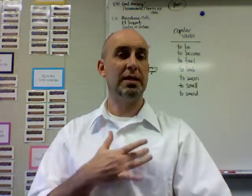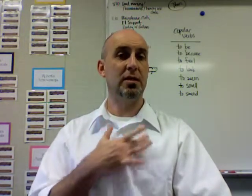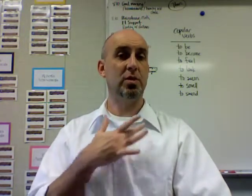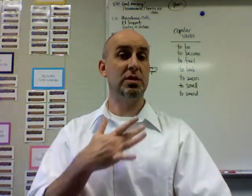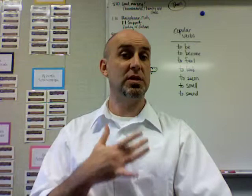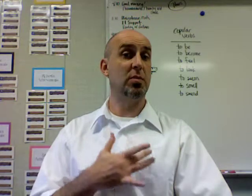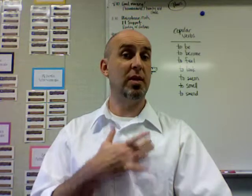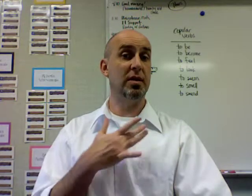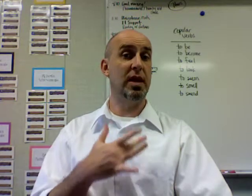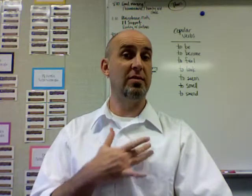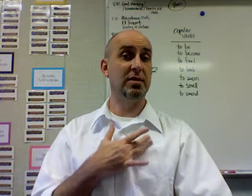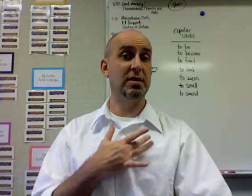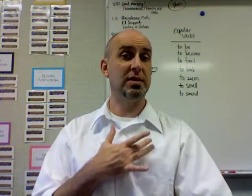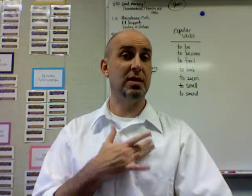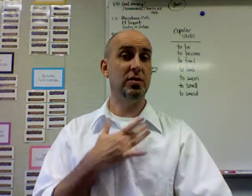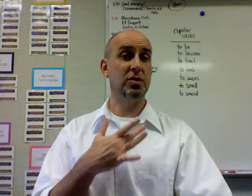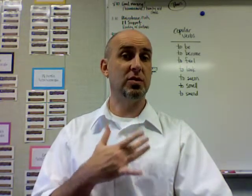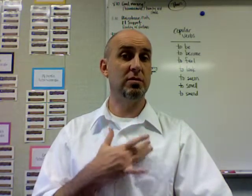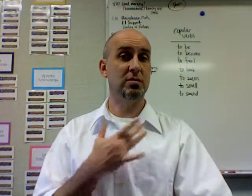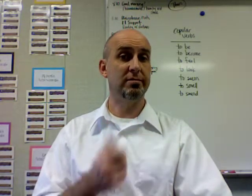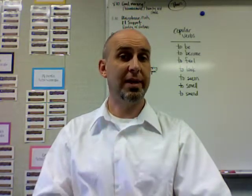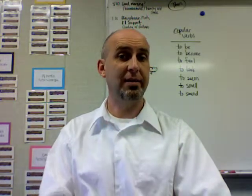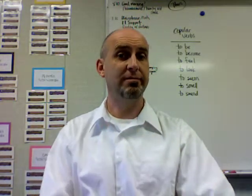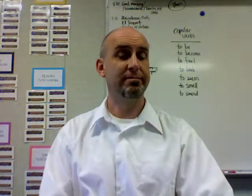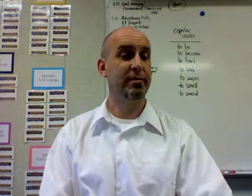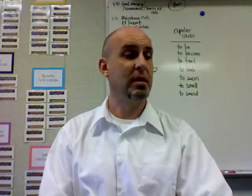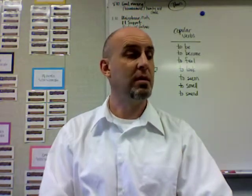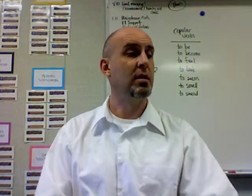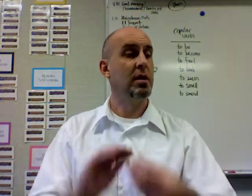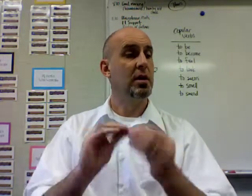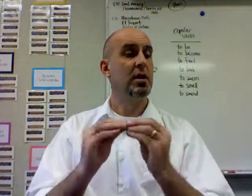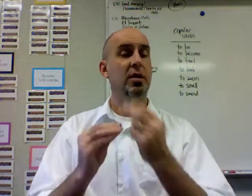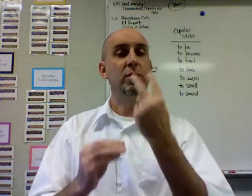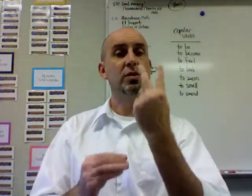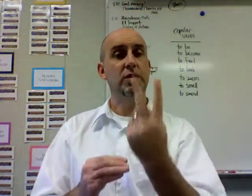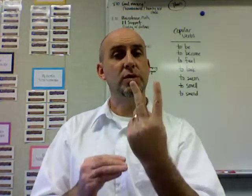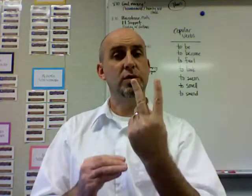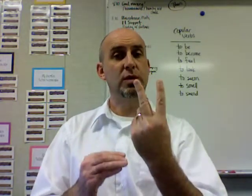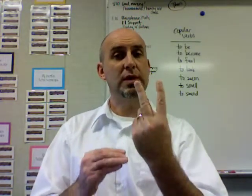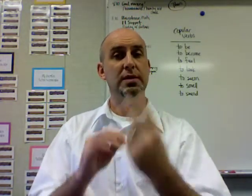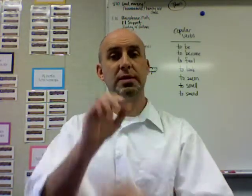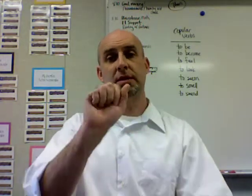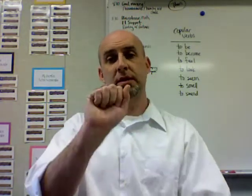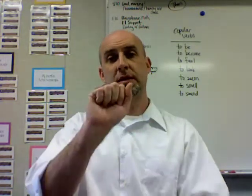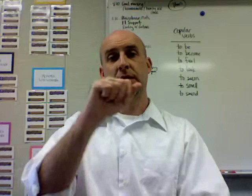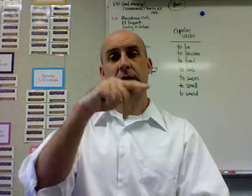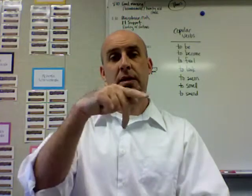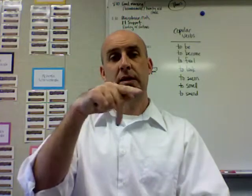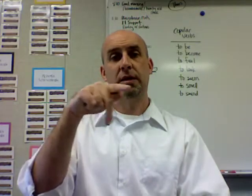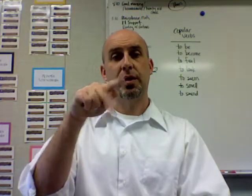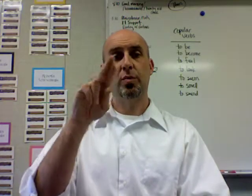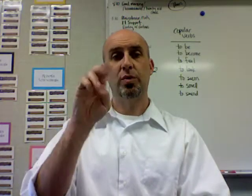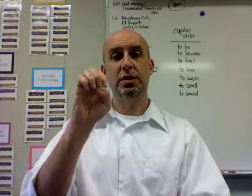it brushes up on the left side of your shirt. Okay? Number two is